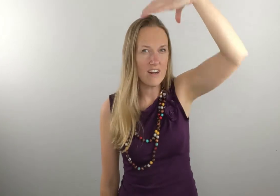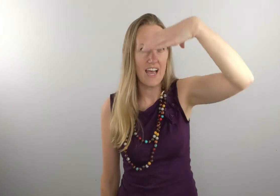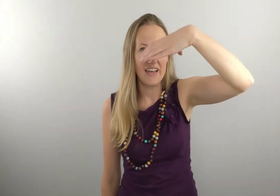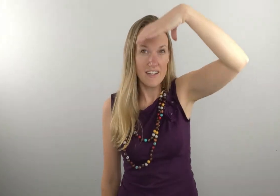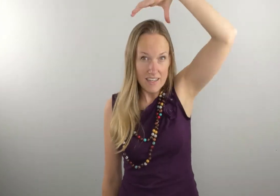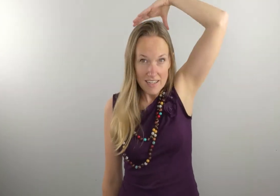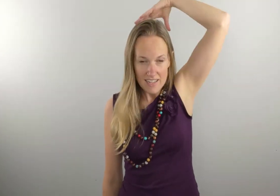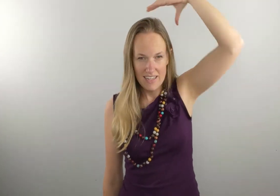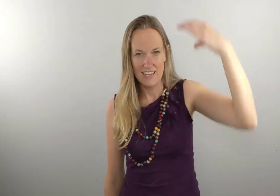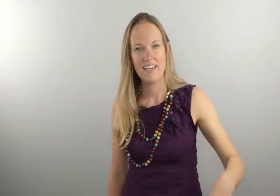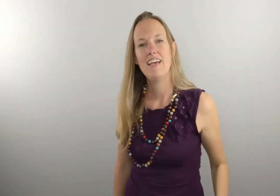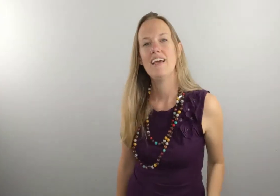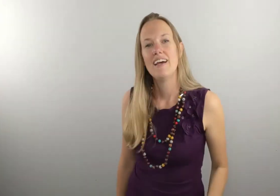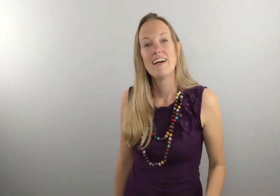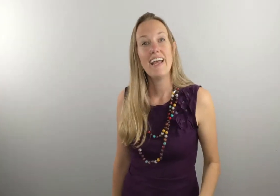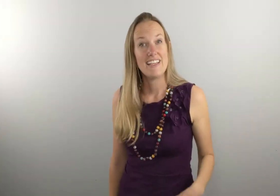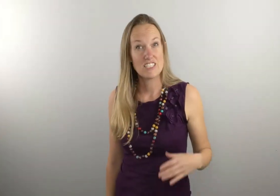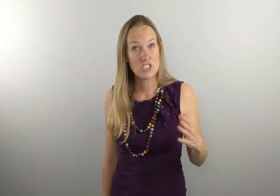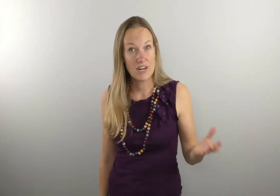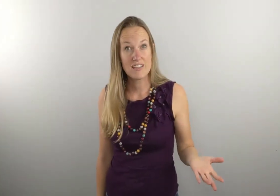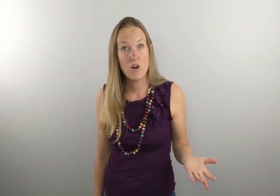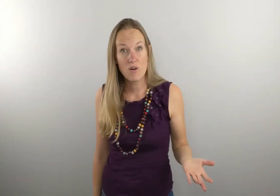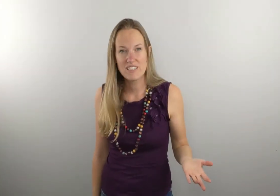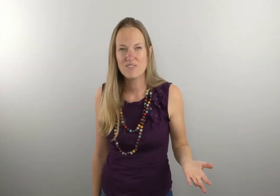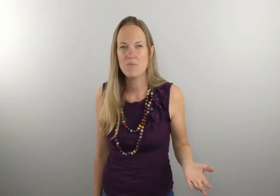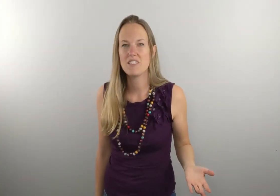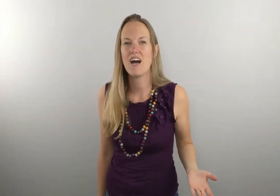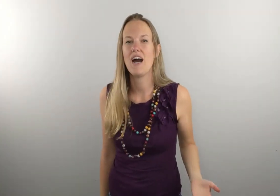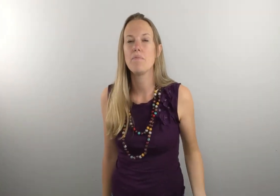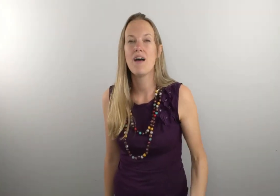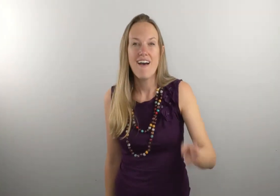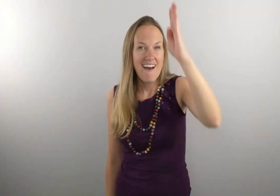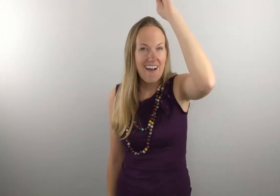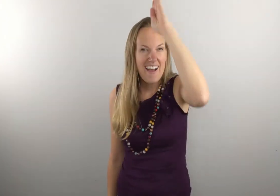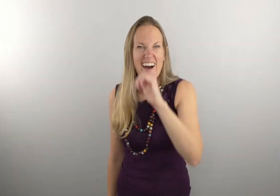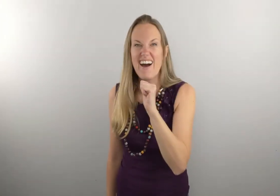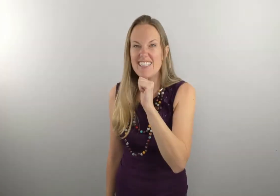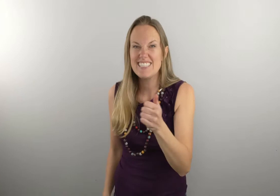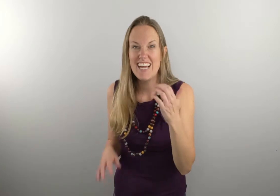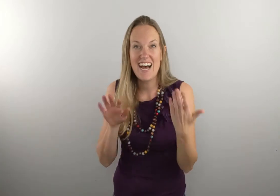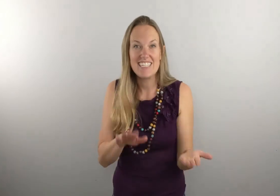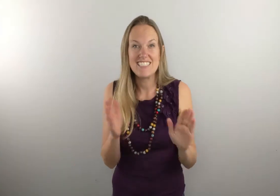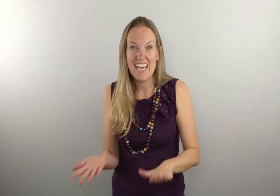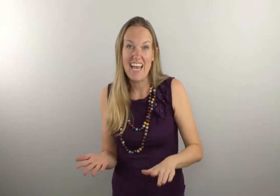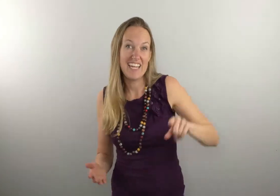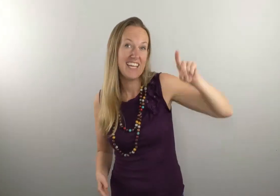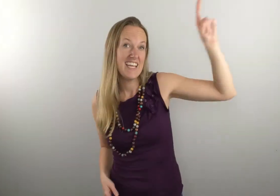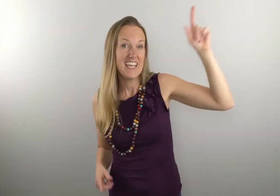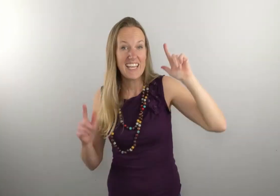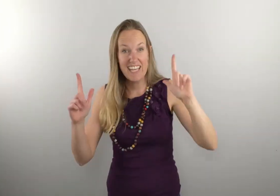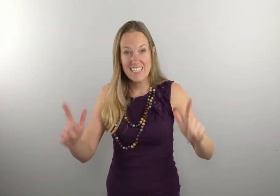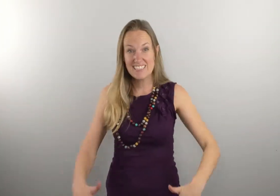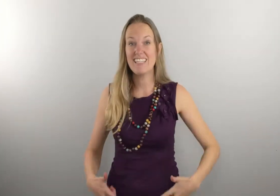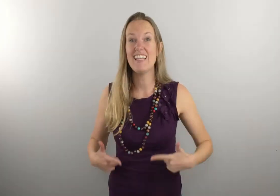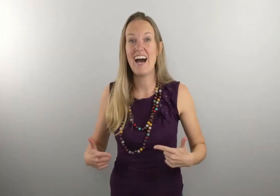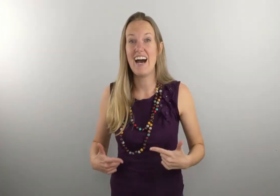head. Okay, let's try the chorus from the top. God's not dead, he's